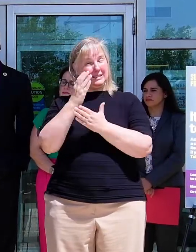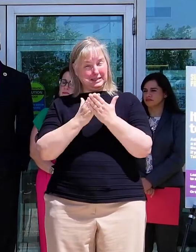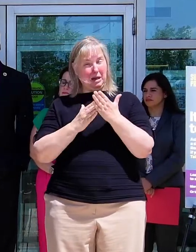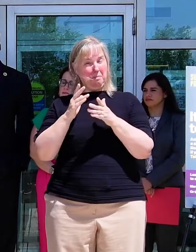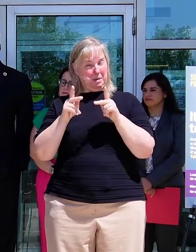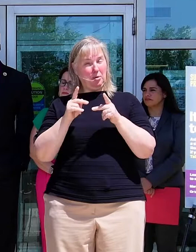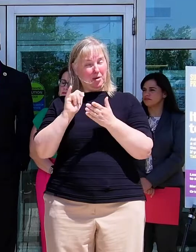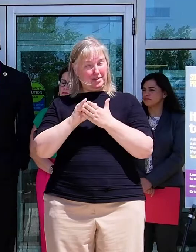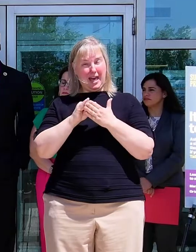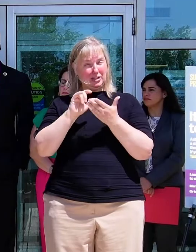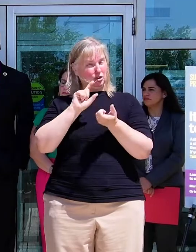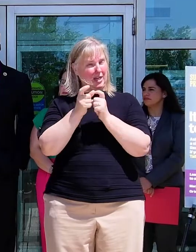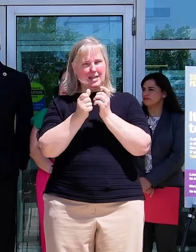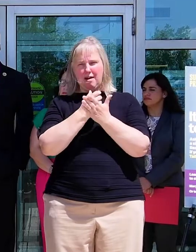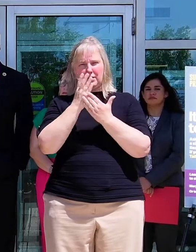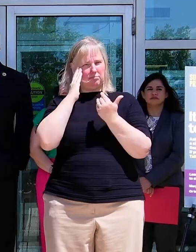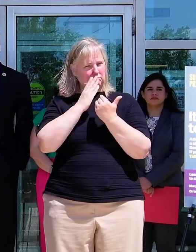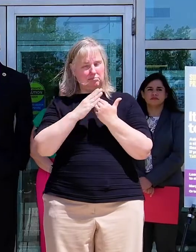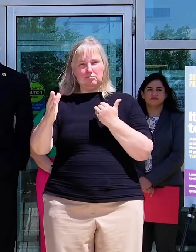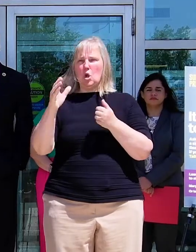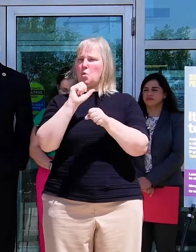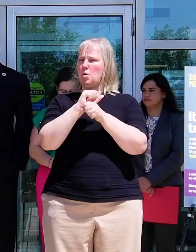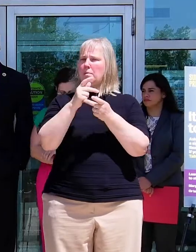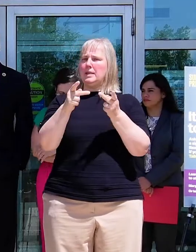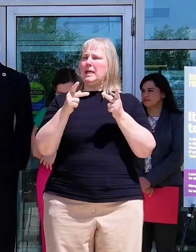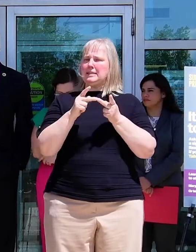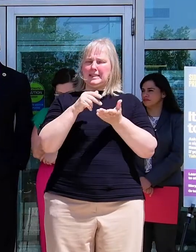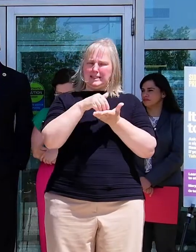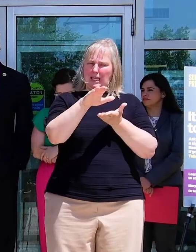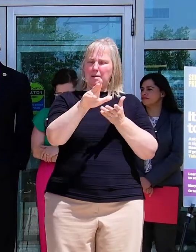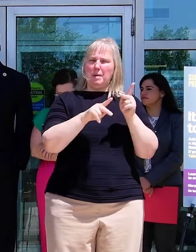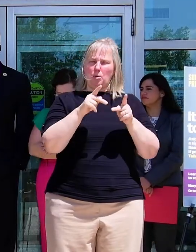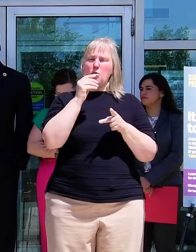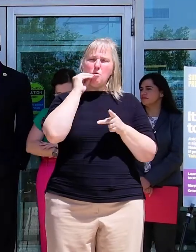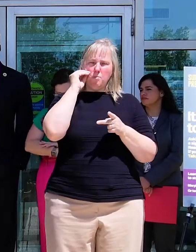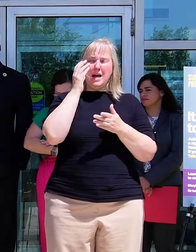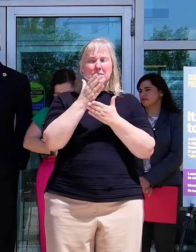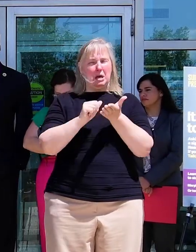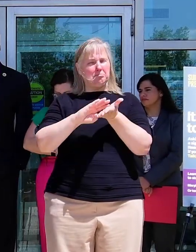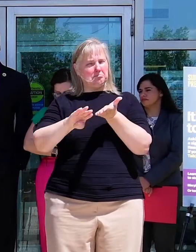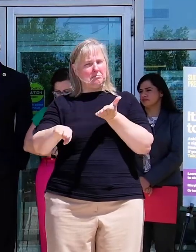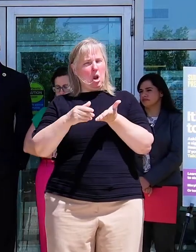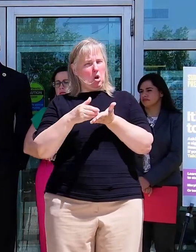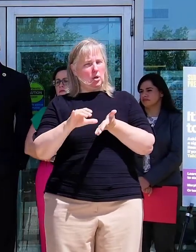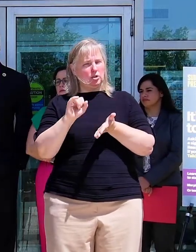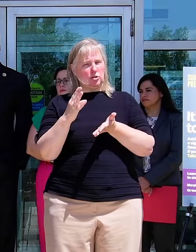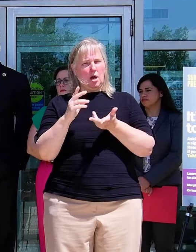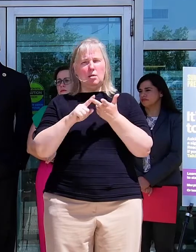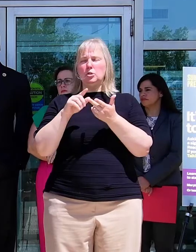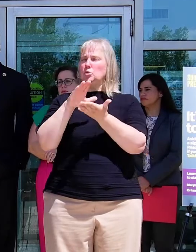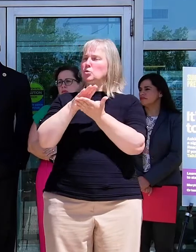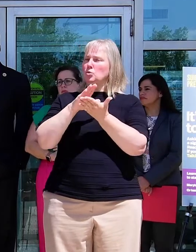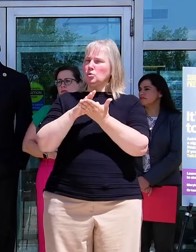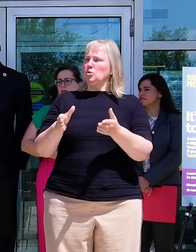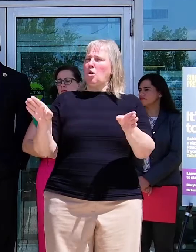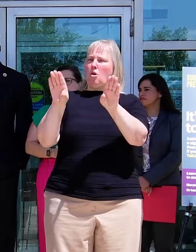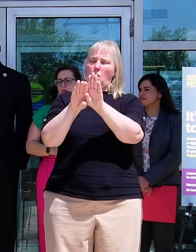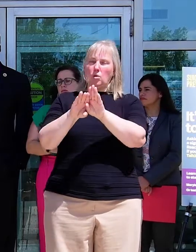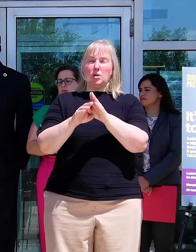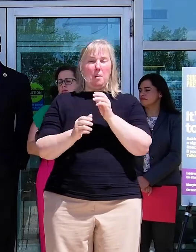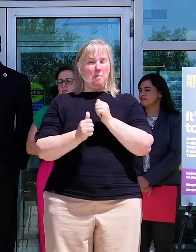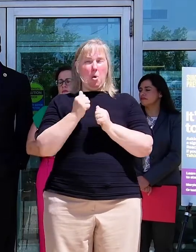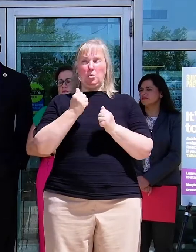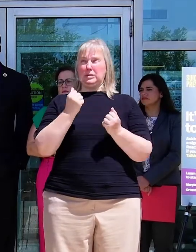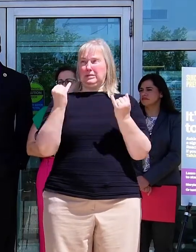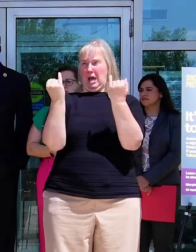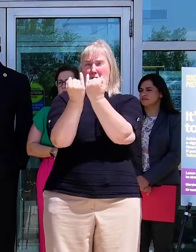changed. Workplaces sent people home, some lost jobs, schools were closed, most isolated at